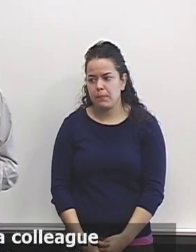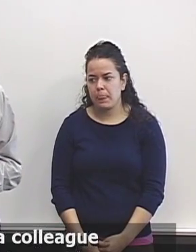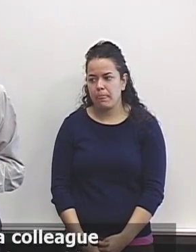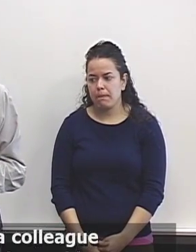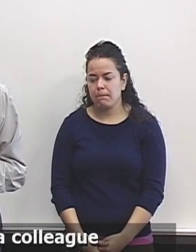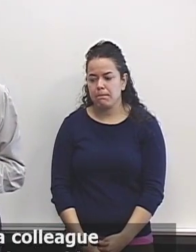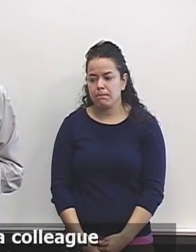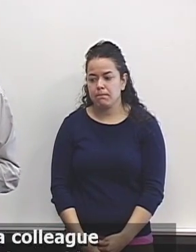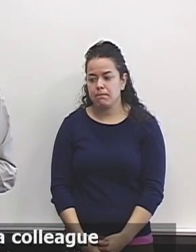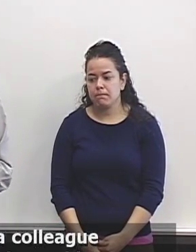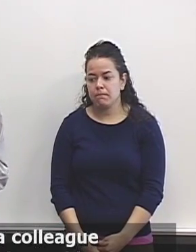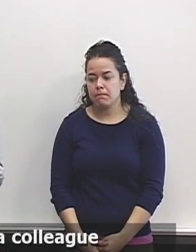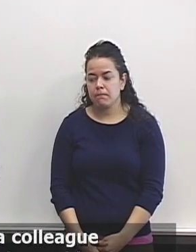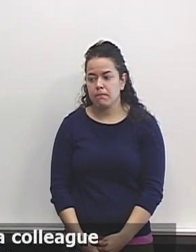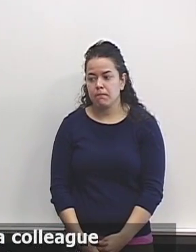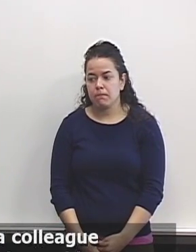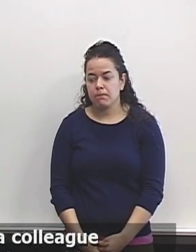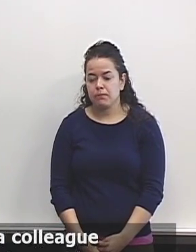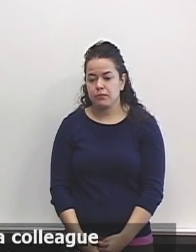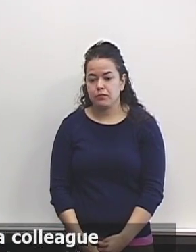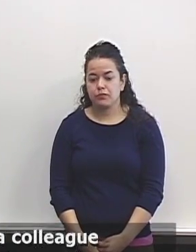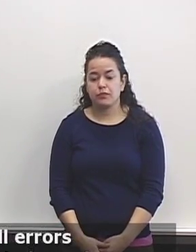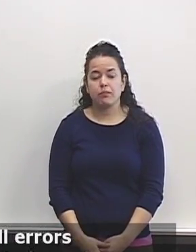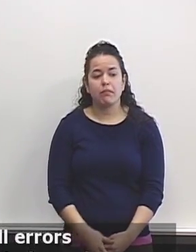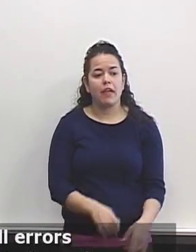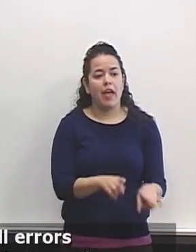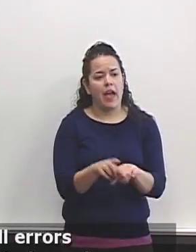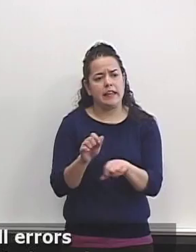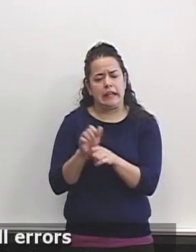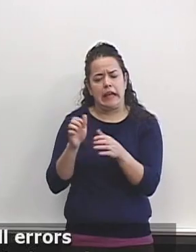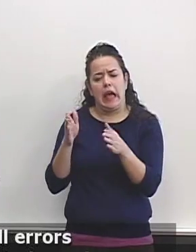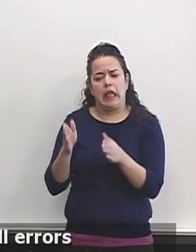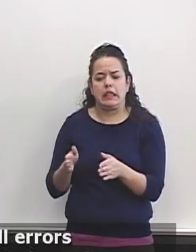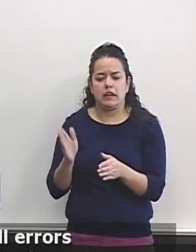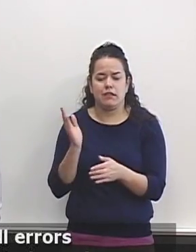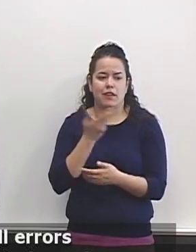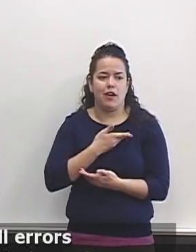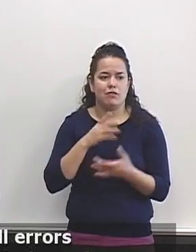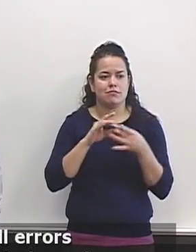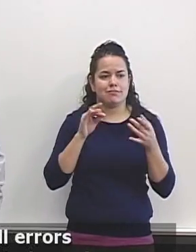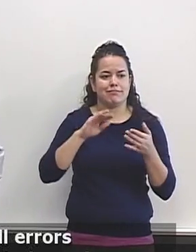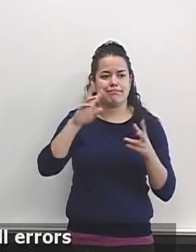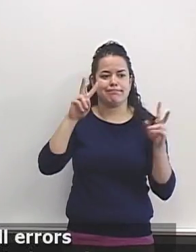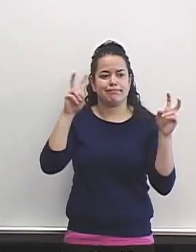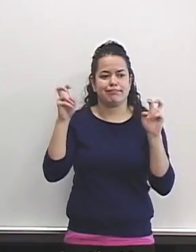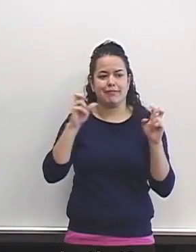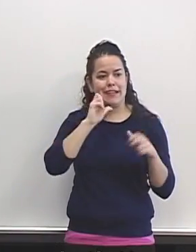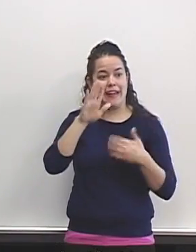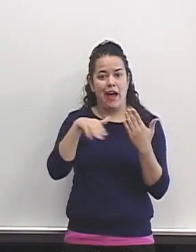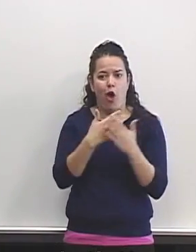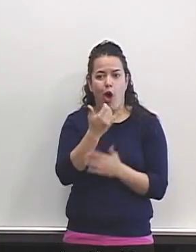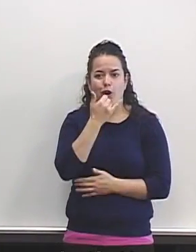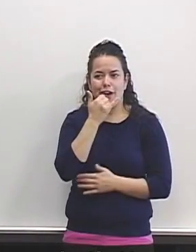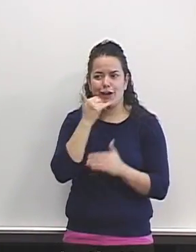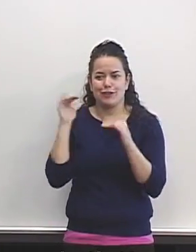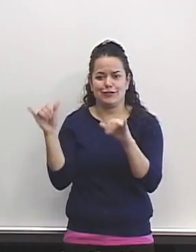And as a colleague of ours has said, not all errors are created equal. What do we mean by